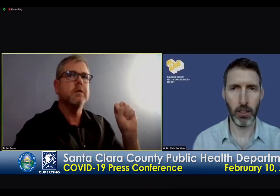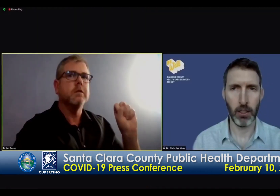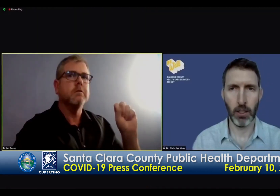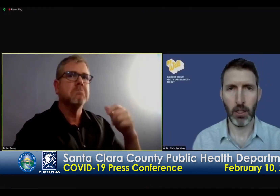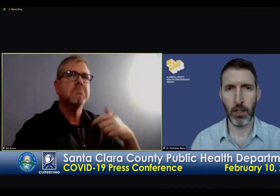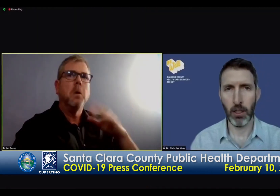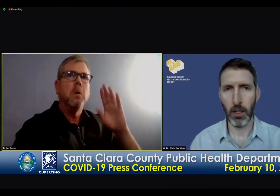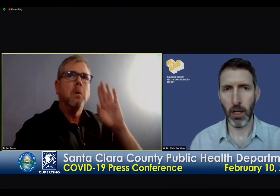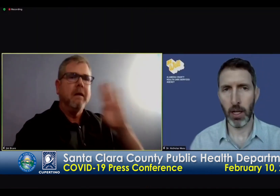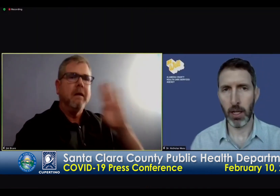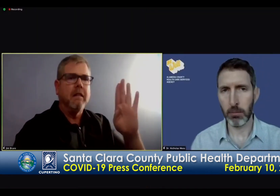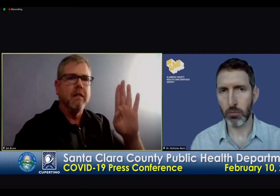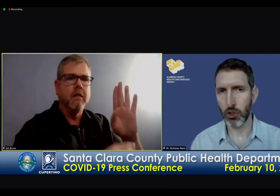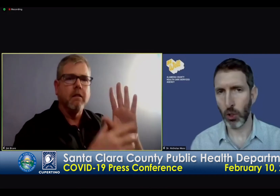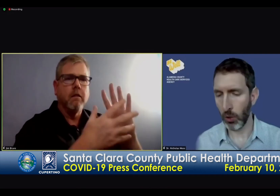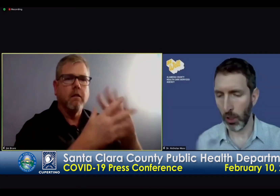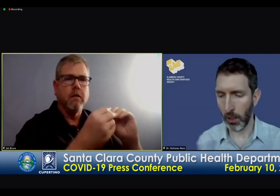Questions.